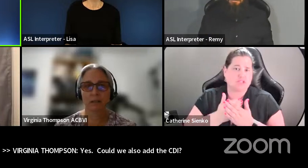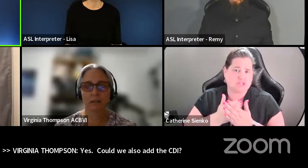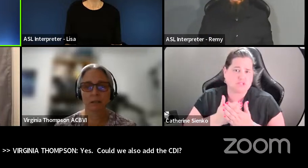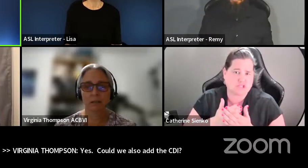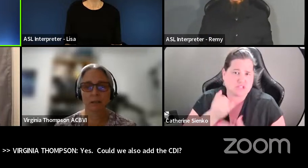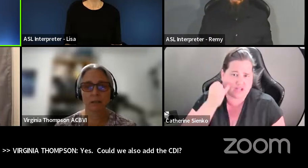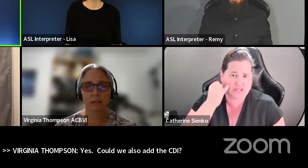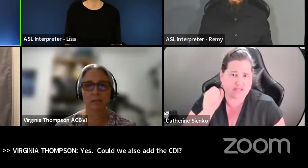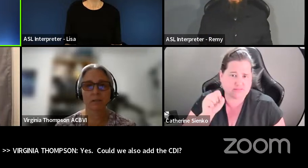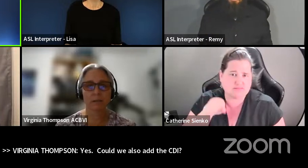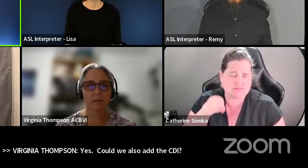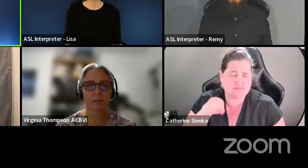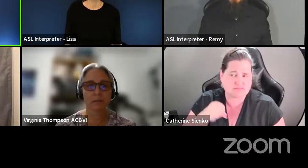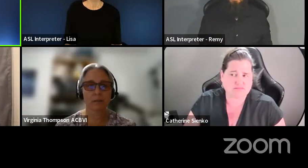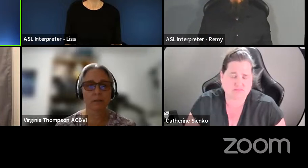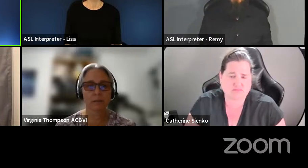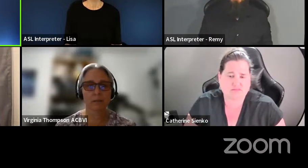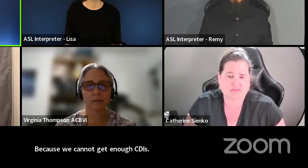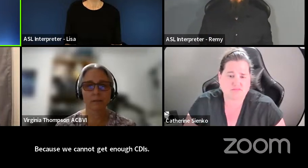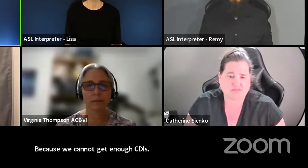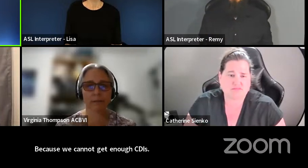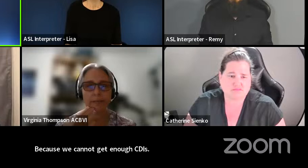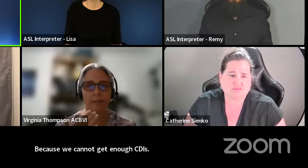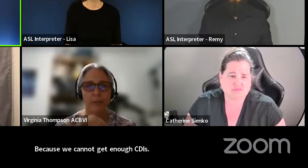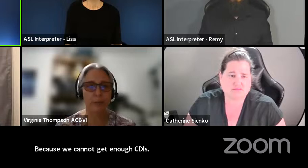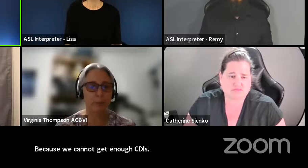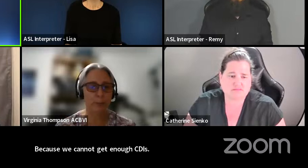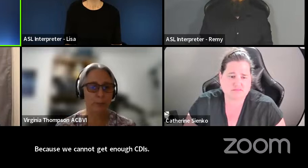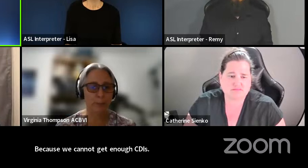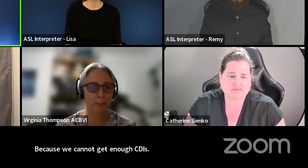Yeah, sure. That's a good idea.